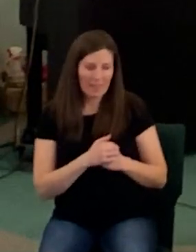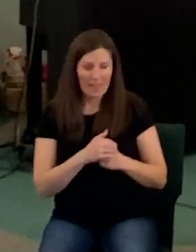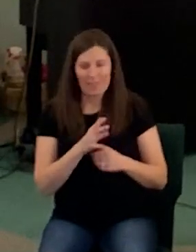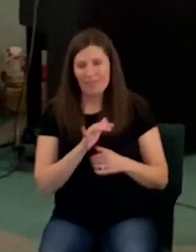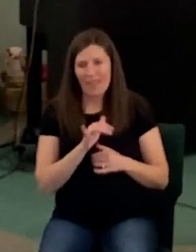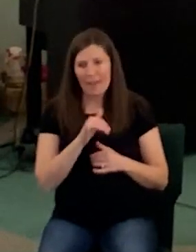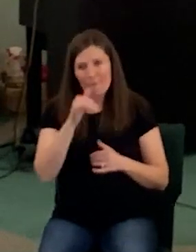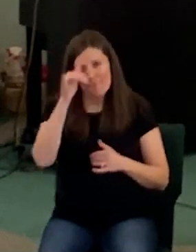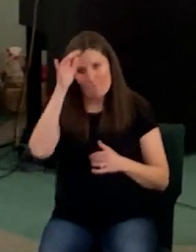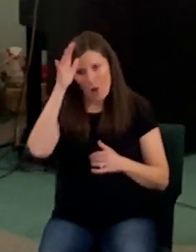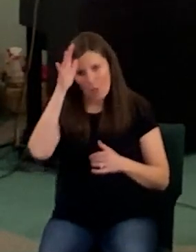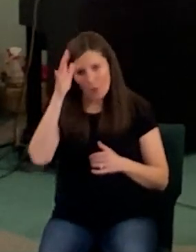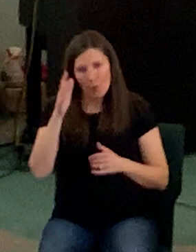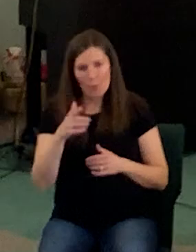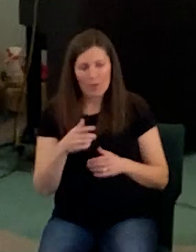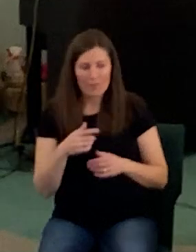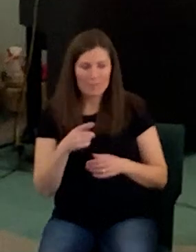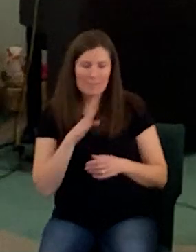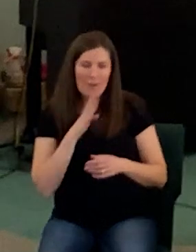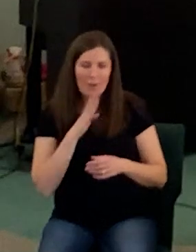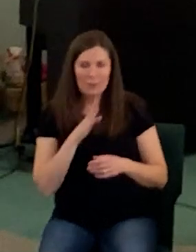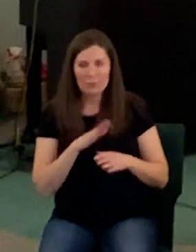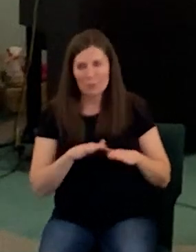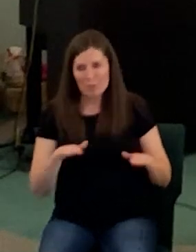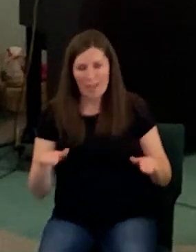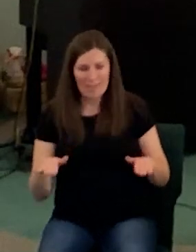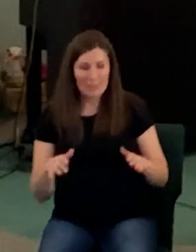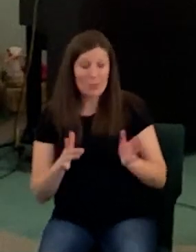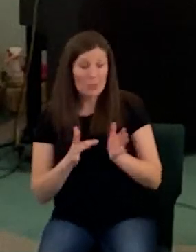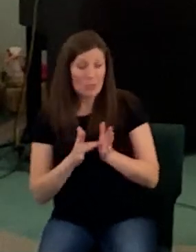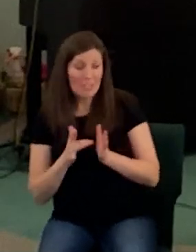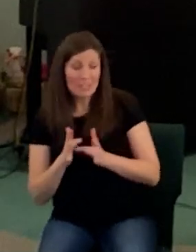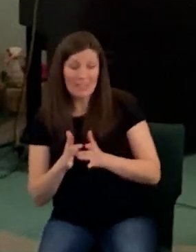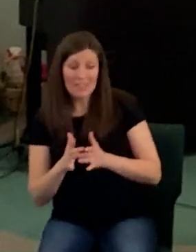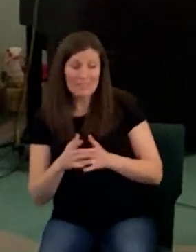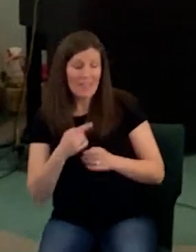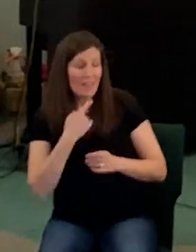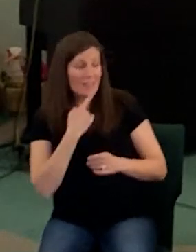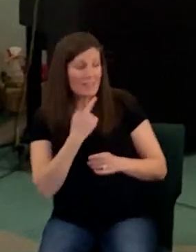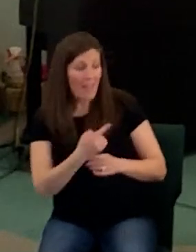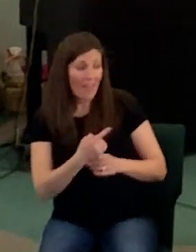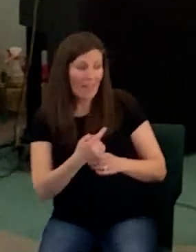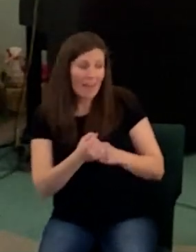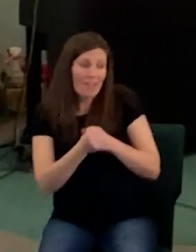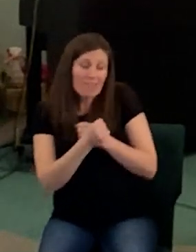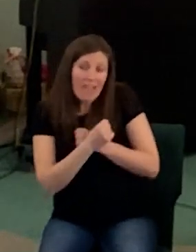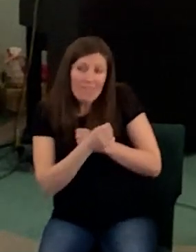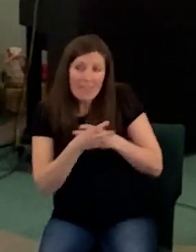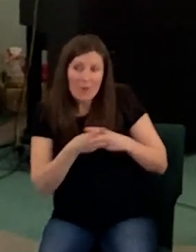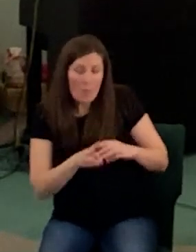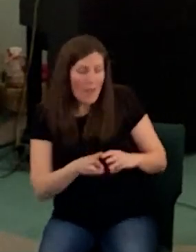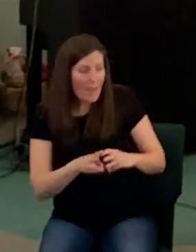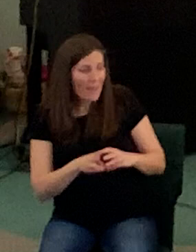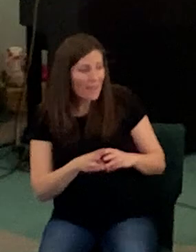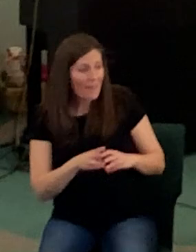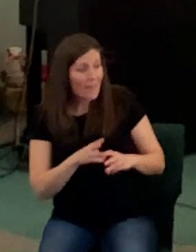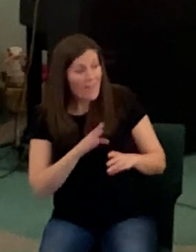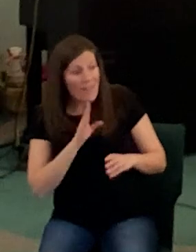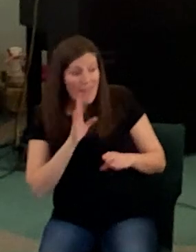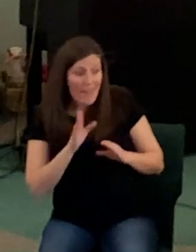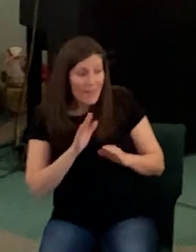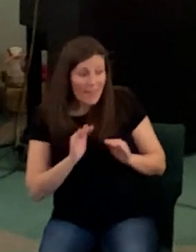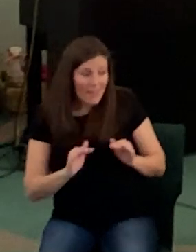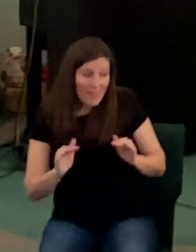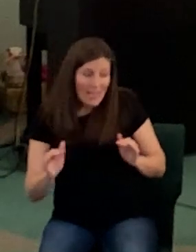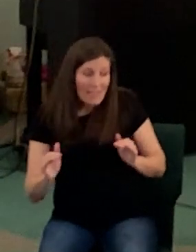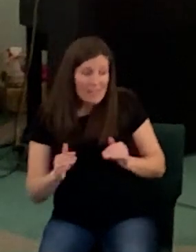he addresses. Jesus reaches out to the disciples in a lovingly concern, saying, little lads,